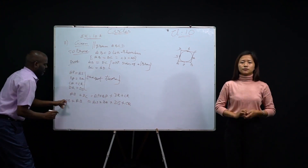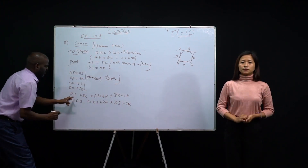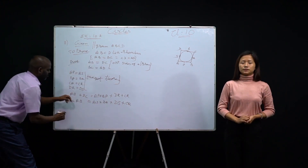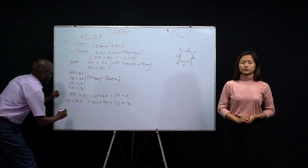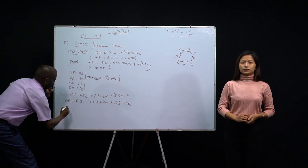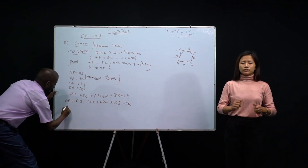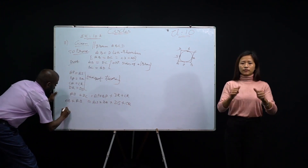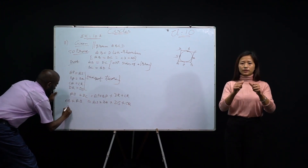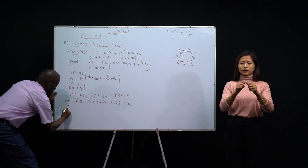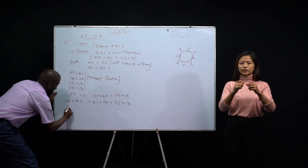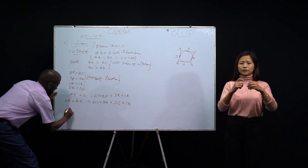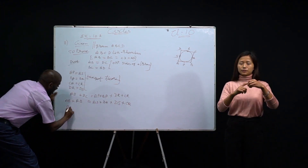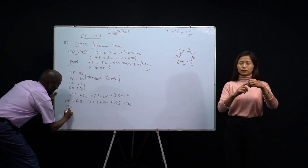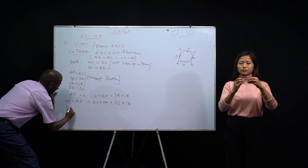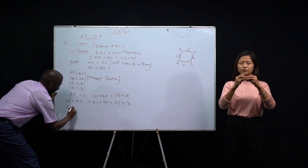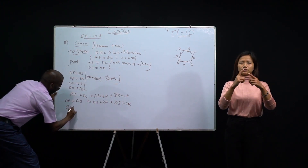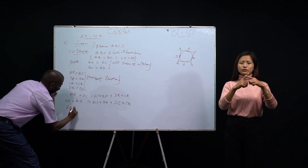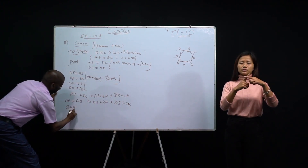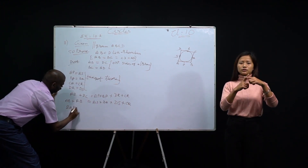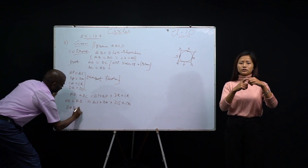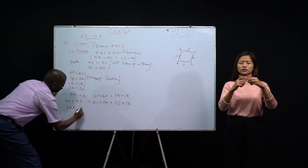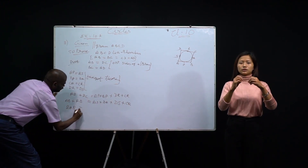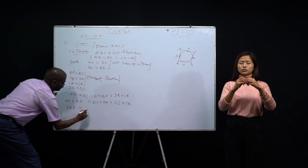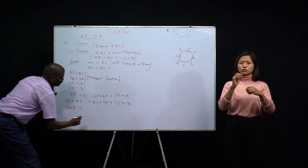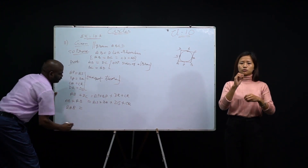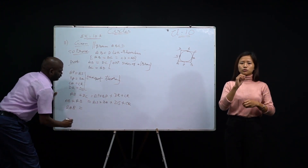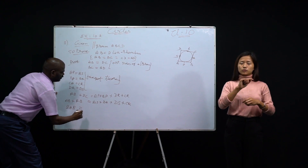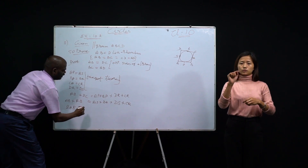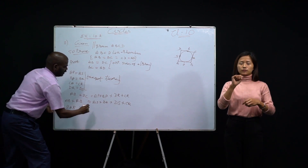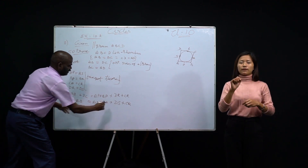1 AB plus 1 AB, 2 AB.